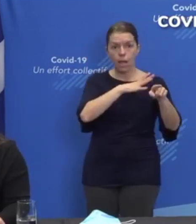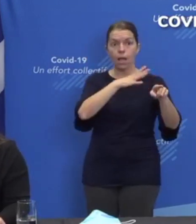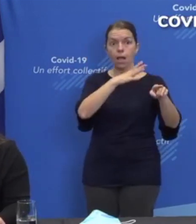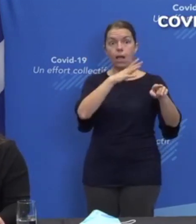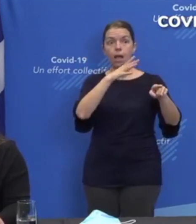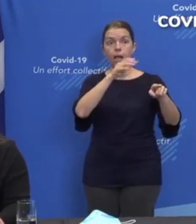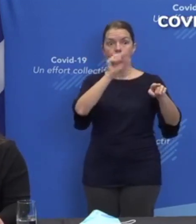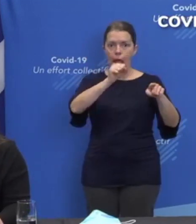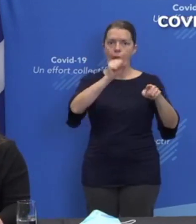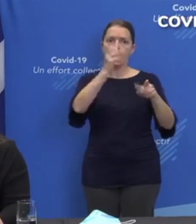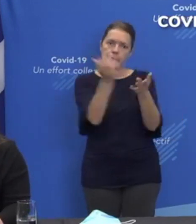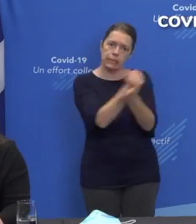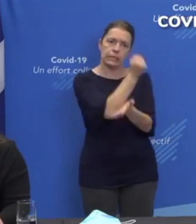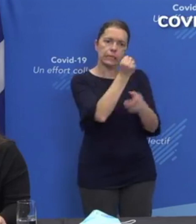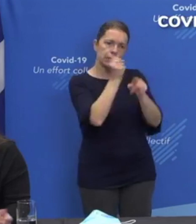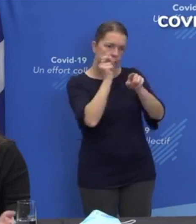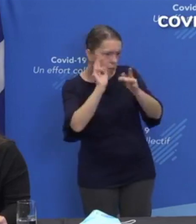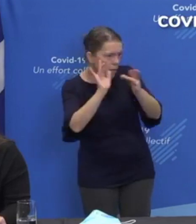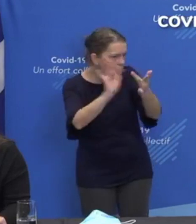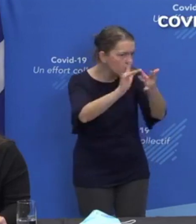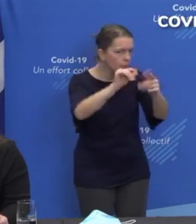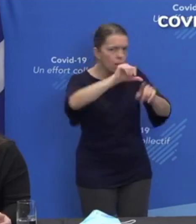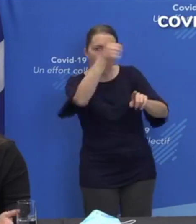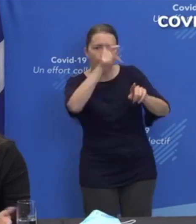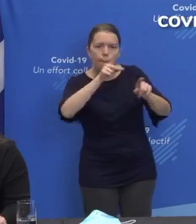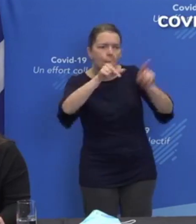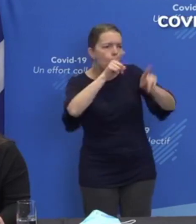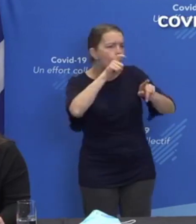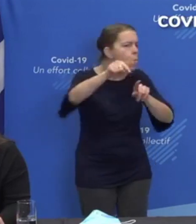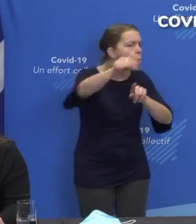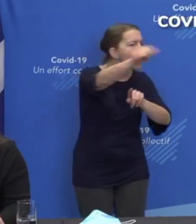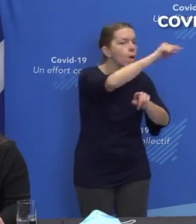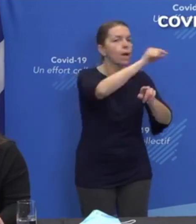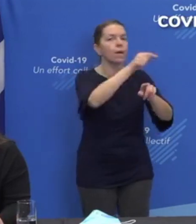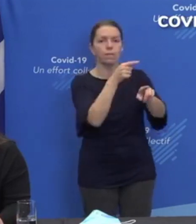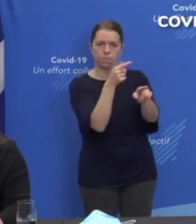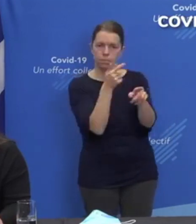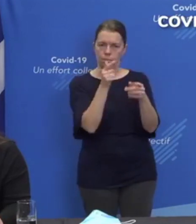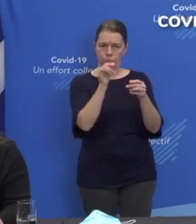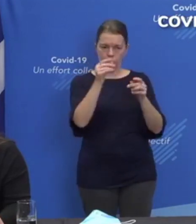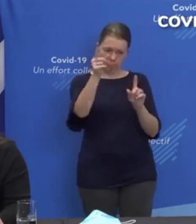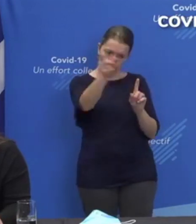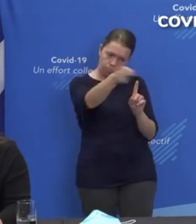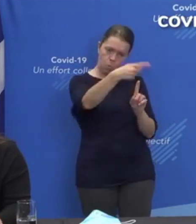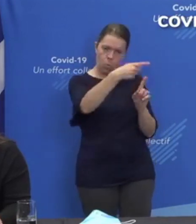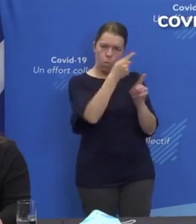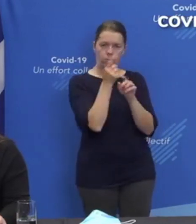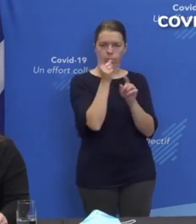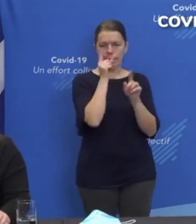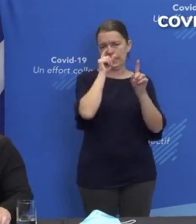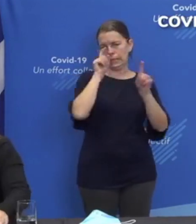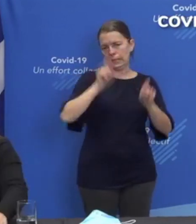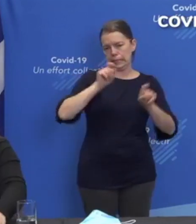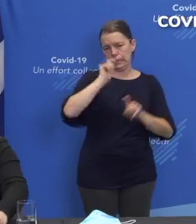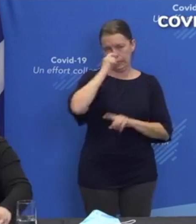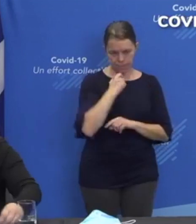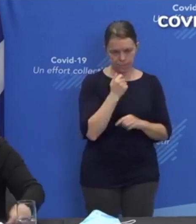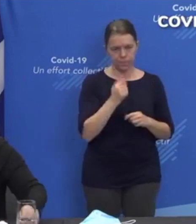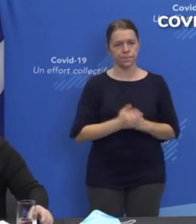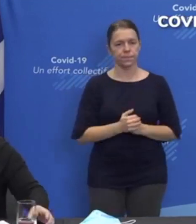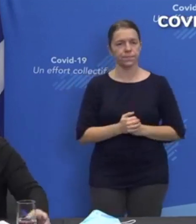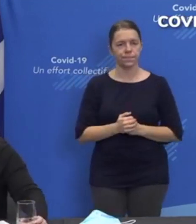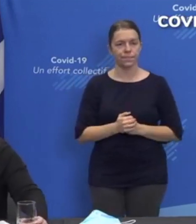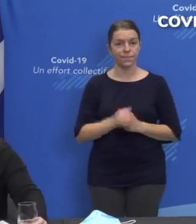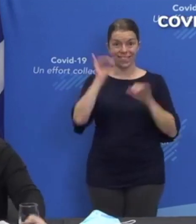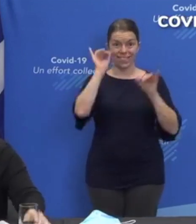practice that we have seen in Asia and more specifically in Japan. Lastly, I just